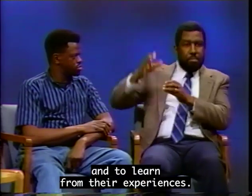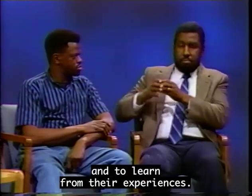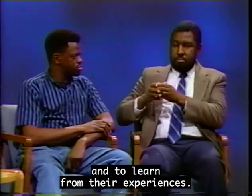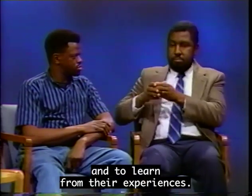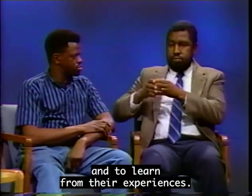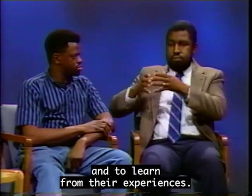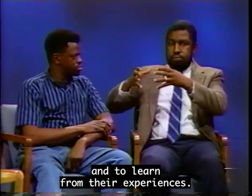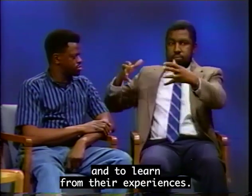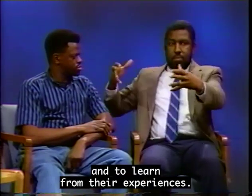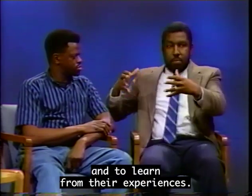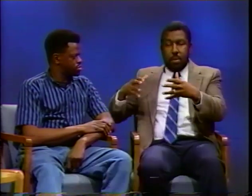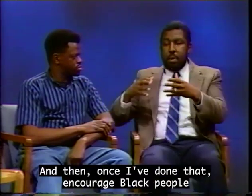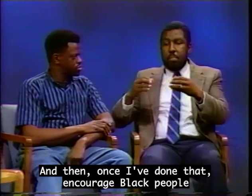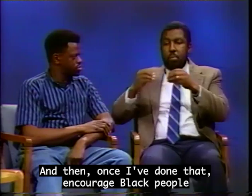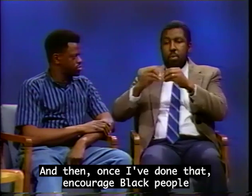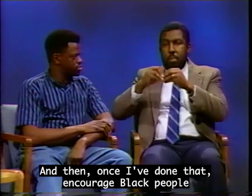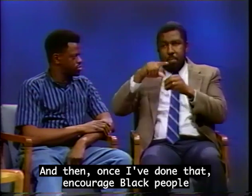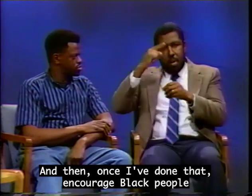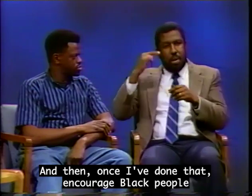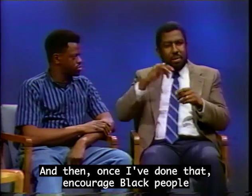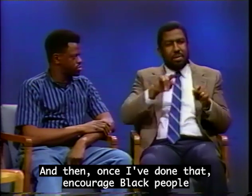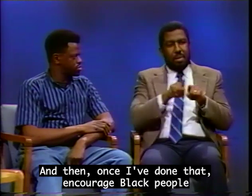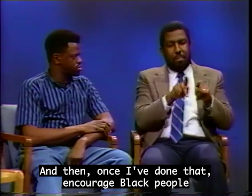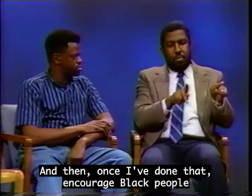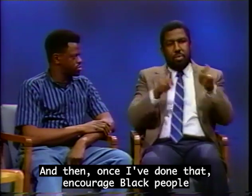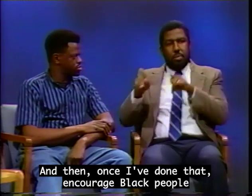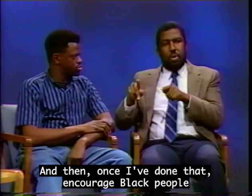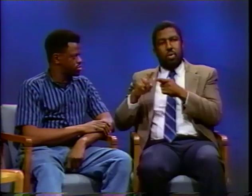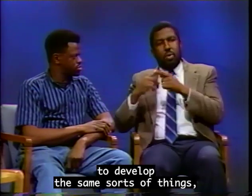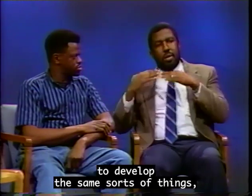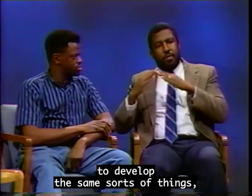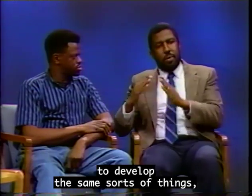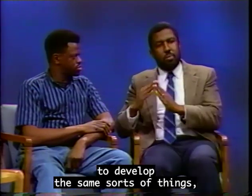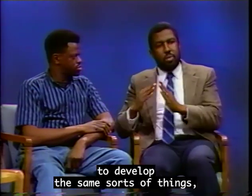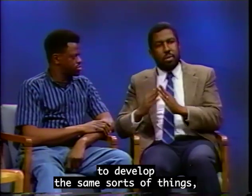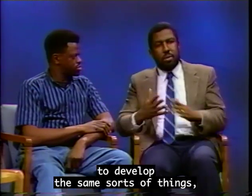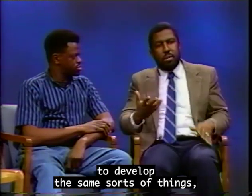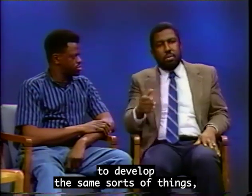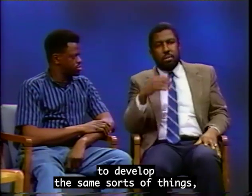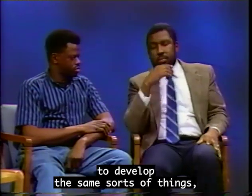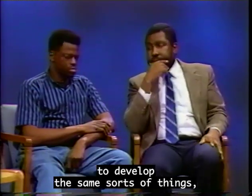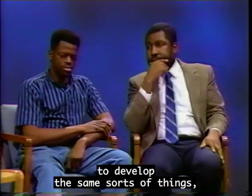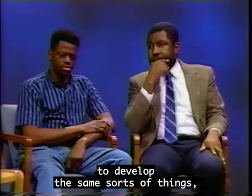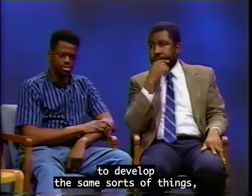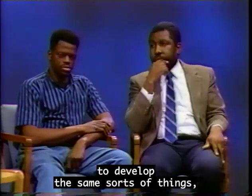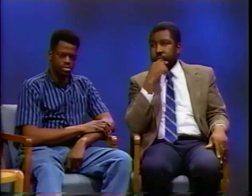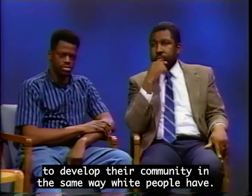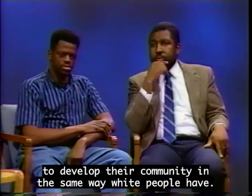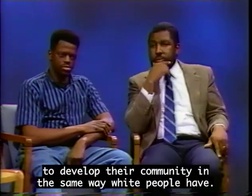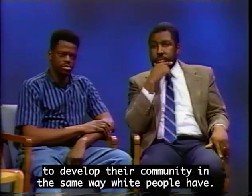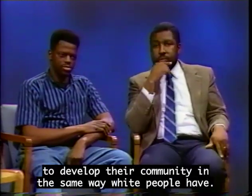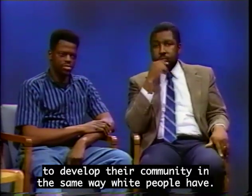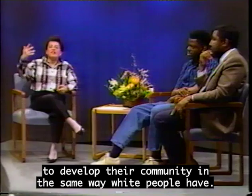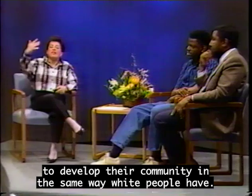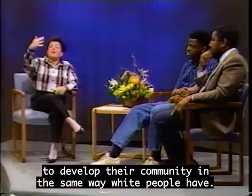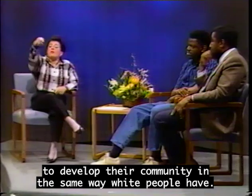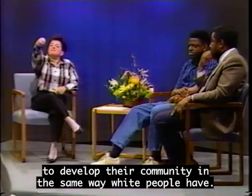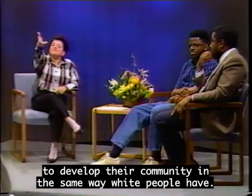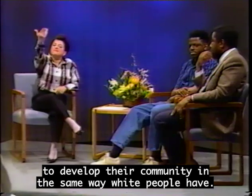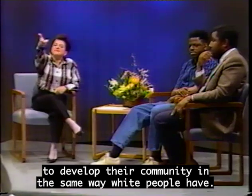their experiences. And then once I've done that, encourage black people to develop the same sorts of things, to develop their community in the same way white